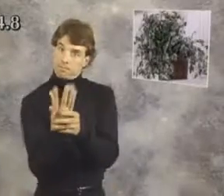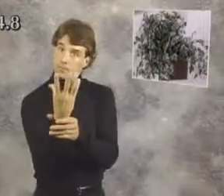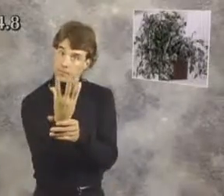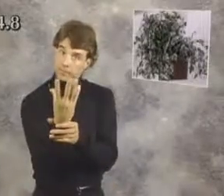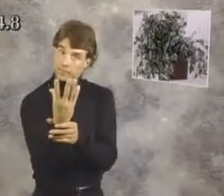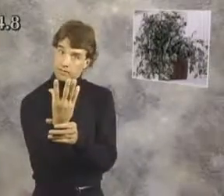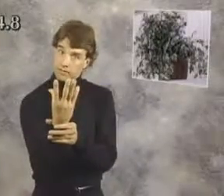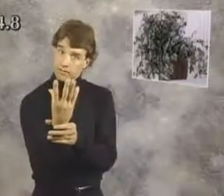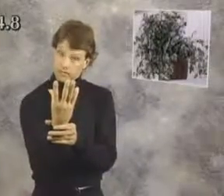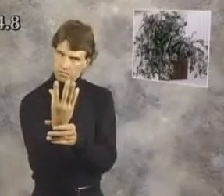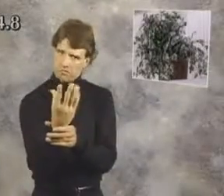Plant.